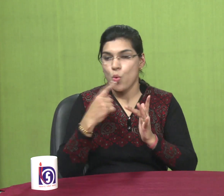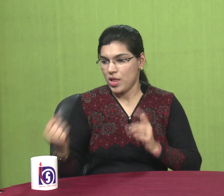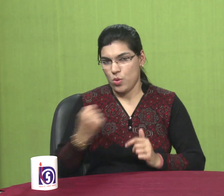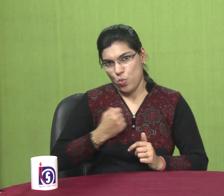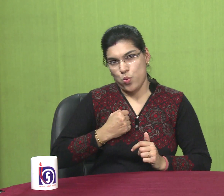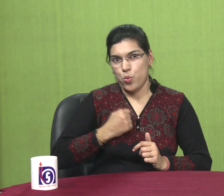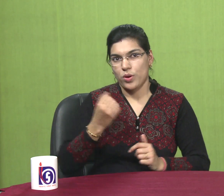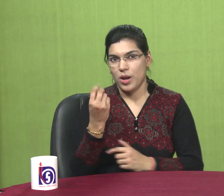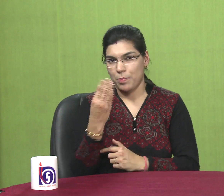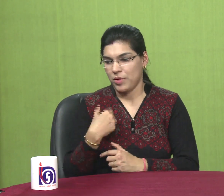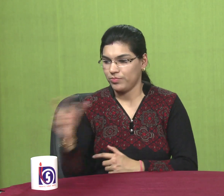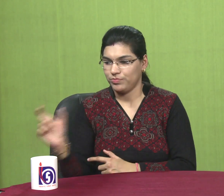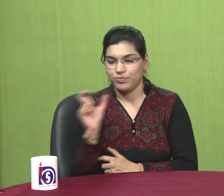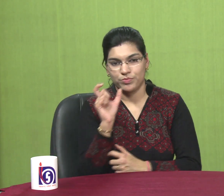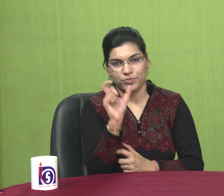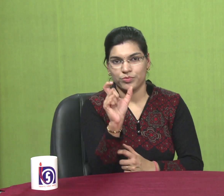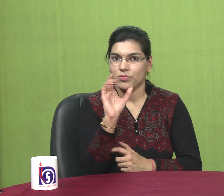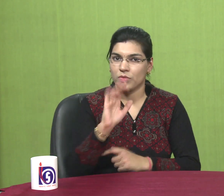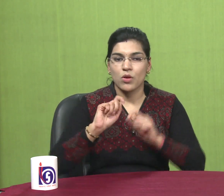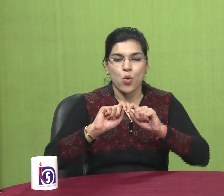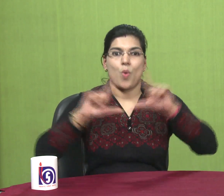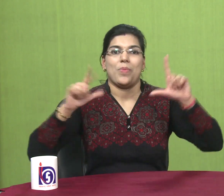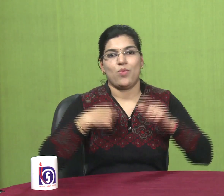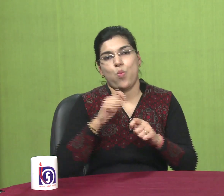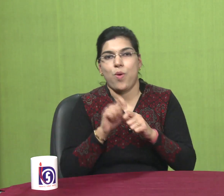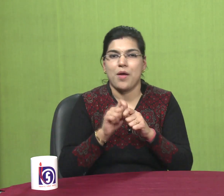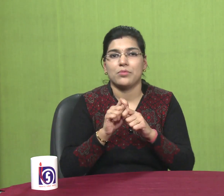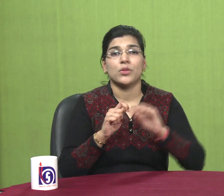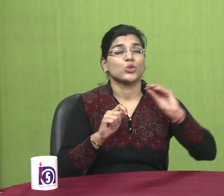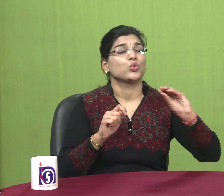room and I'm using somebody else's internet,